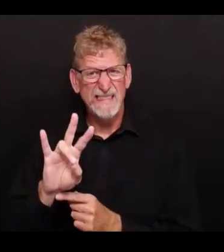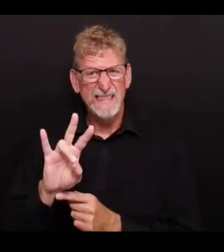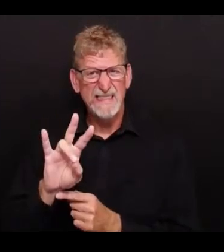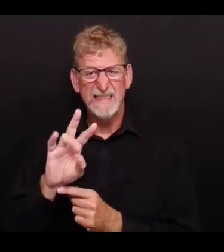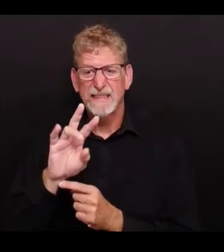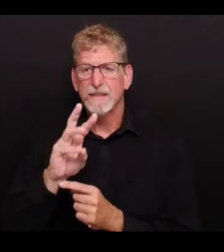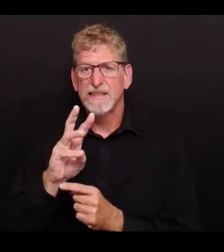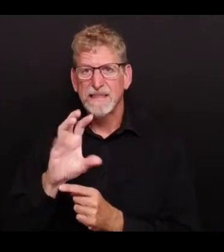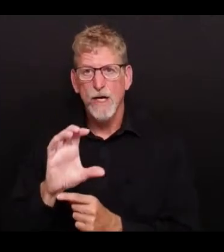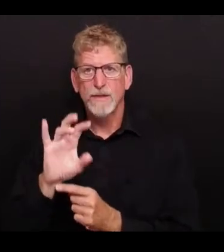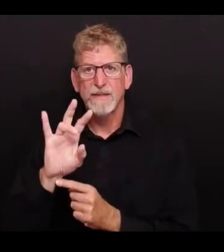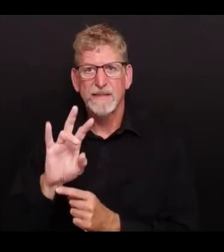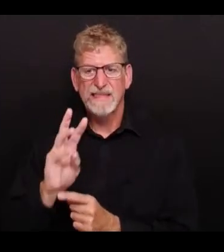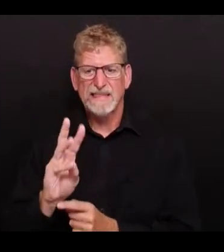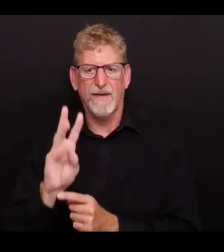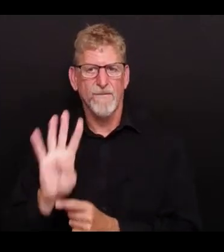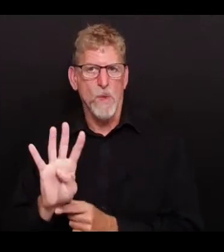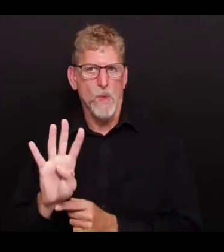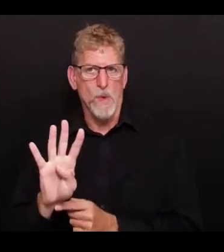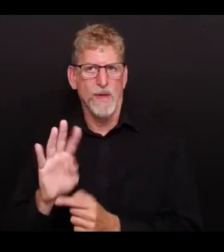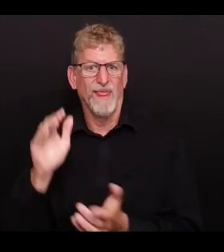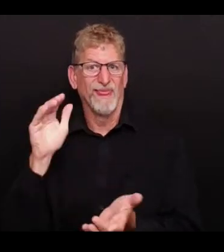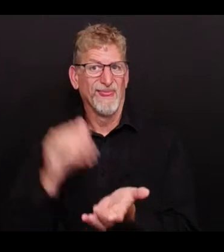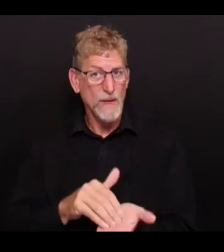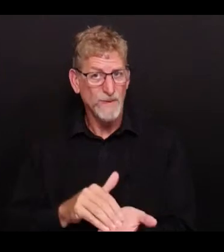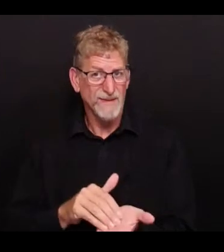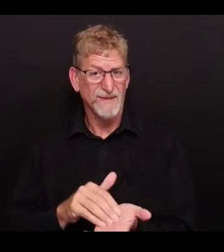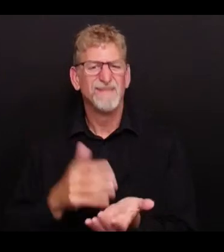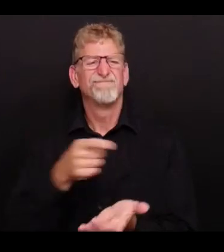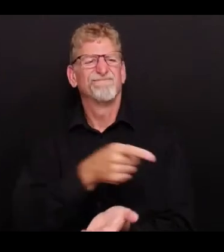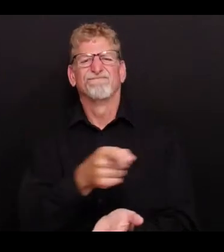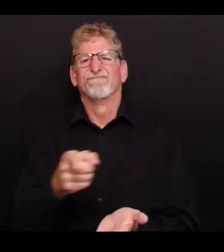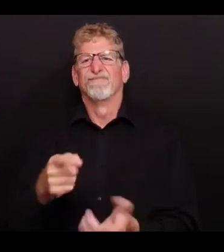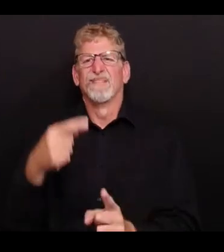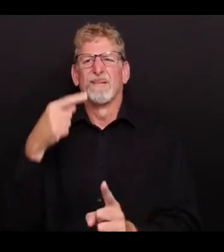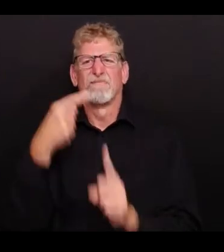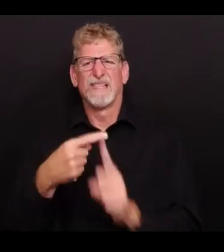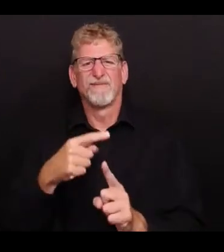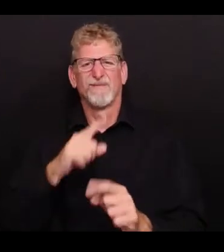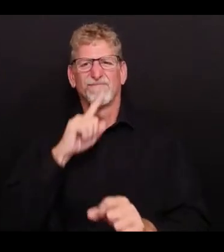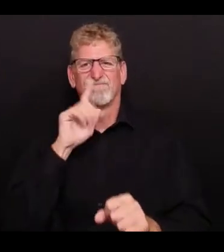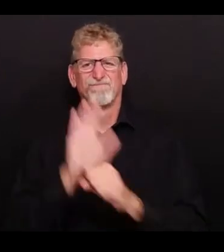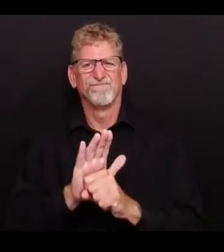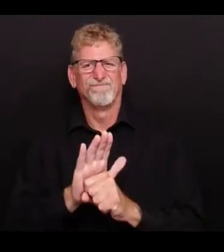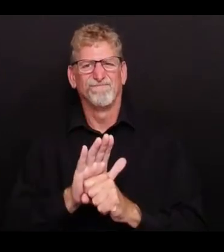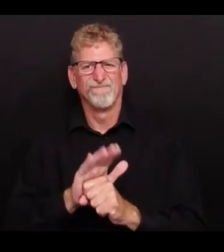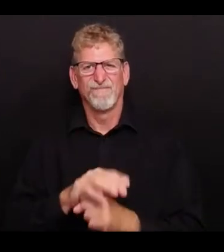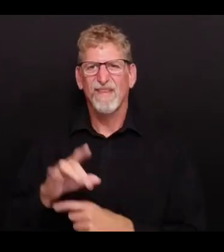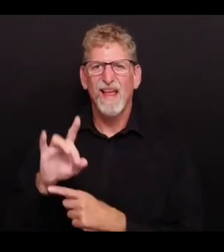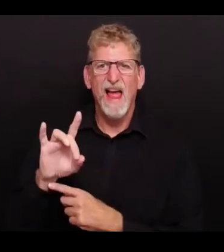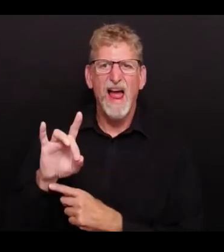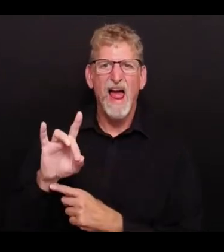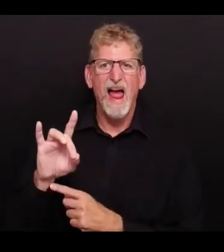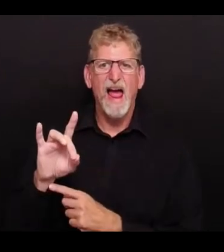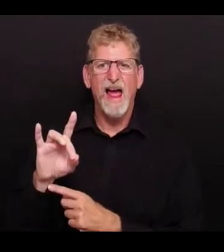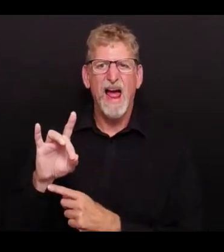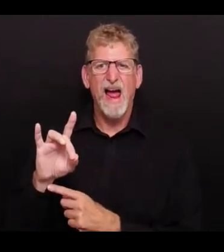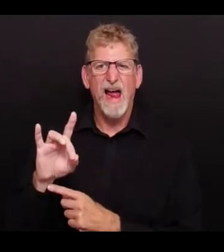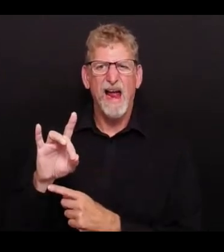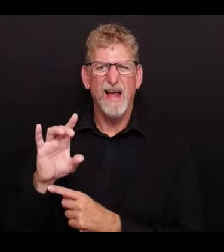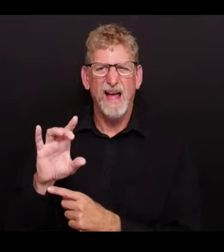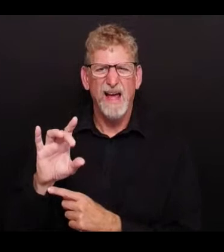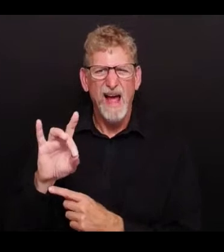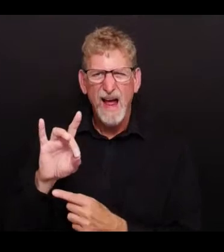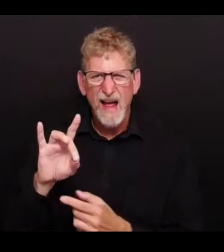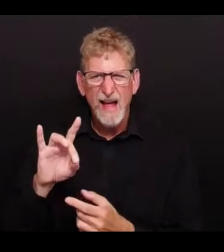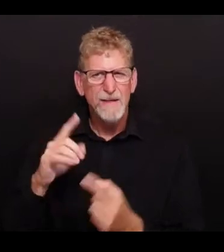laboratory-confirmed cases and 7,874 of our fellow Minnesotans lost to COVID-19. There's been a